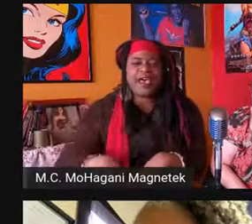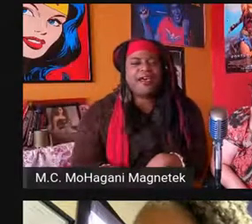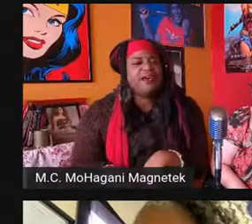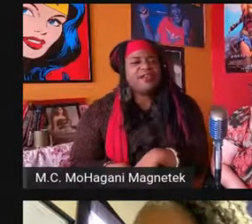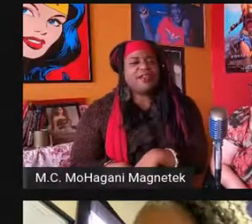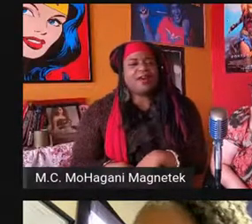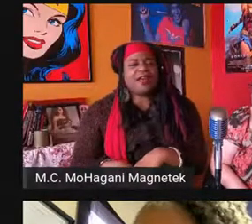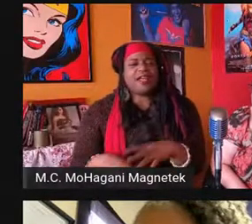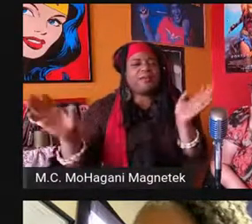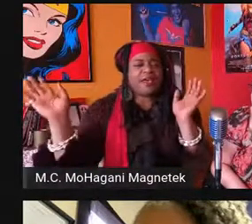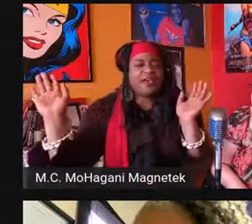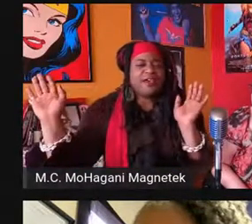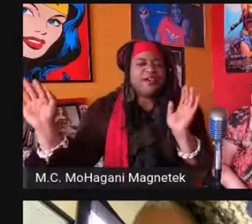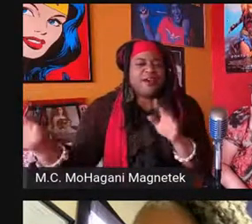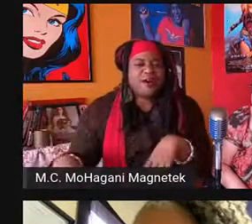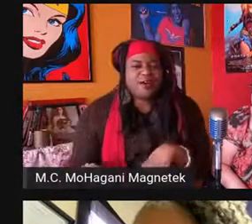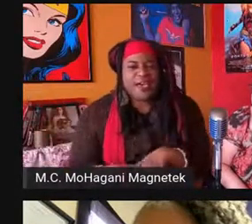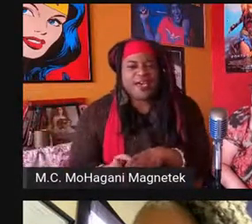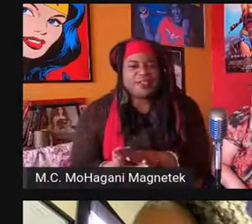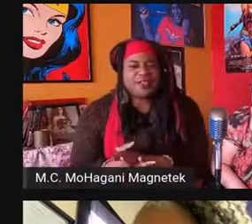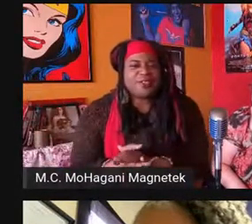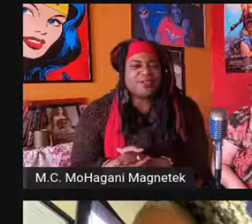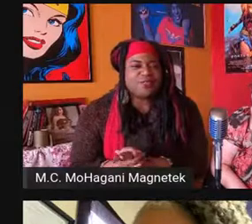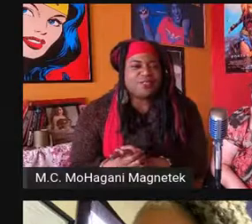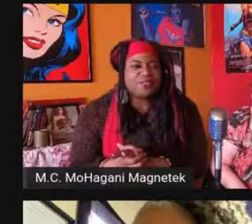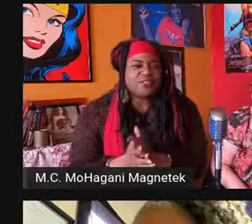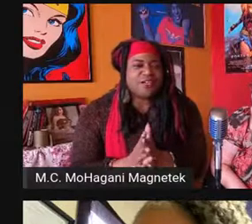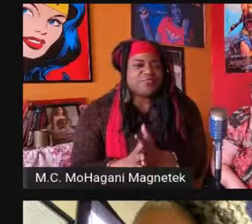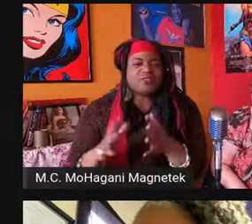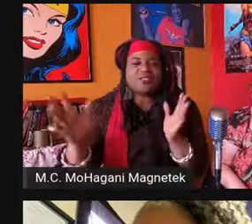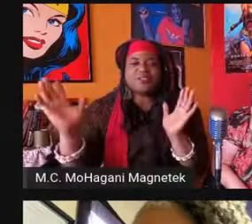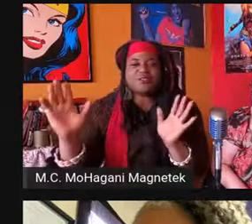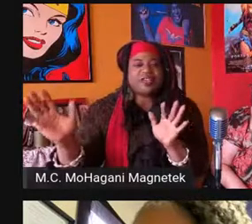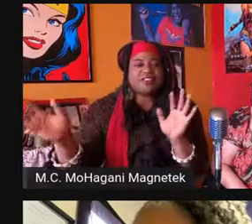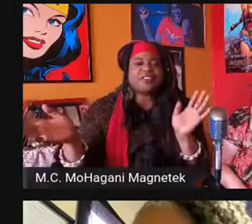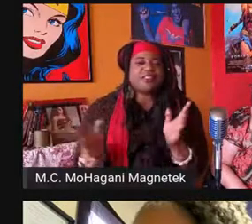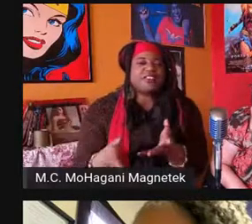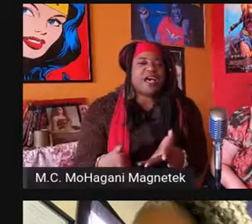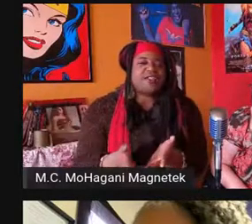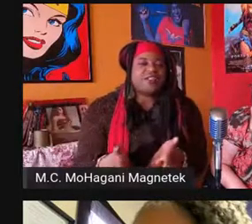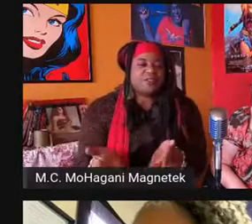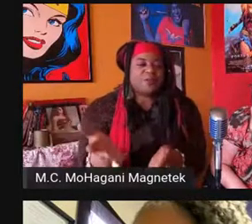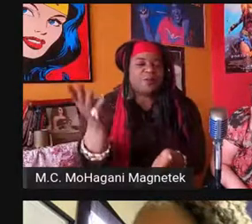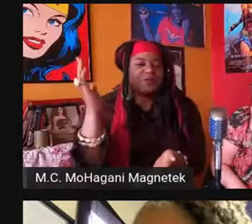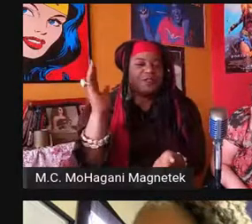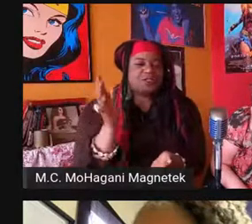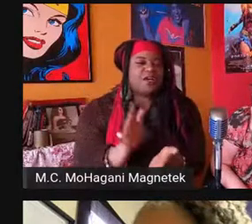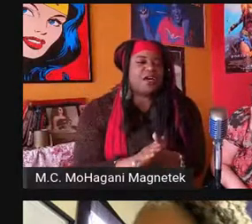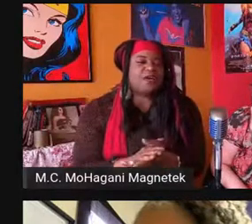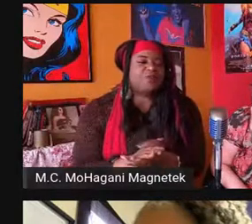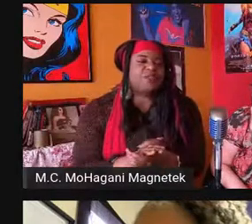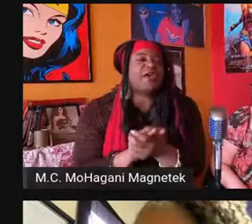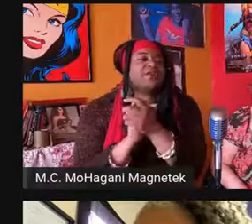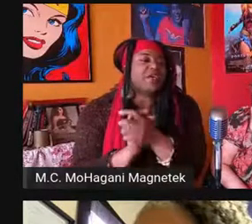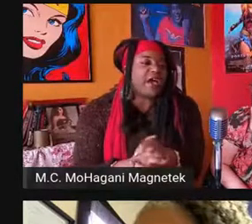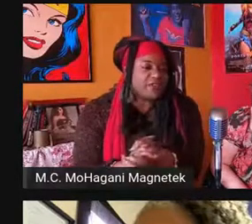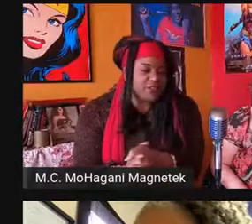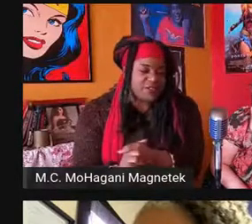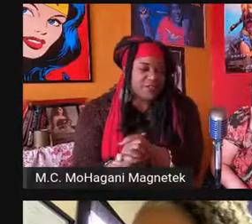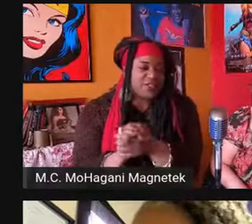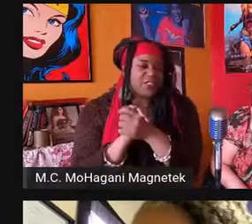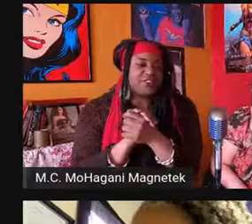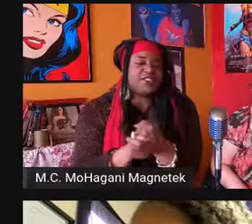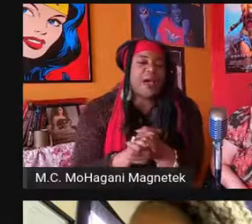aye, you know? And I'm like, okay, so it's like, what you gonna do next? And then this idea, with the Anchorage